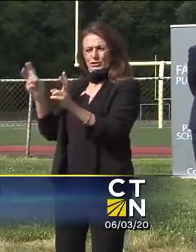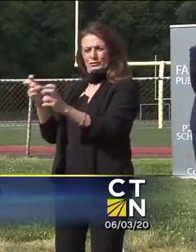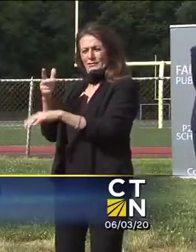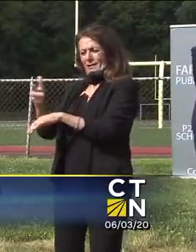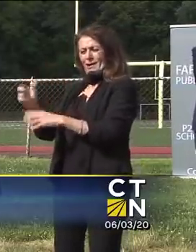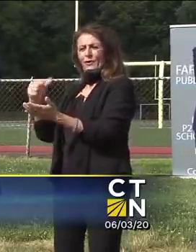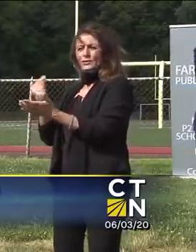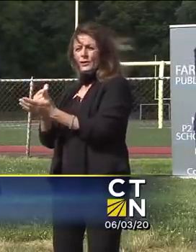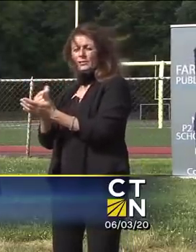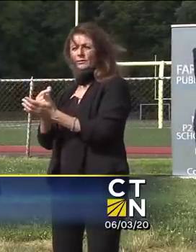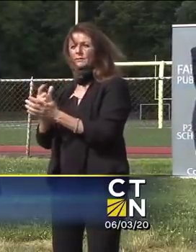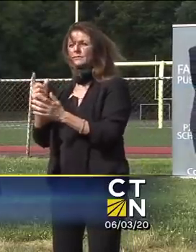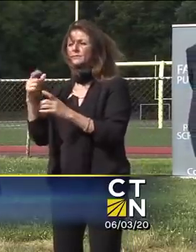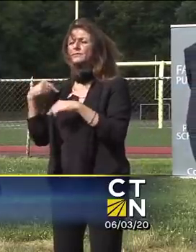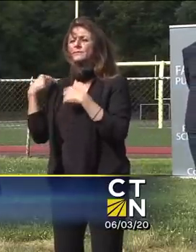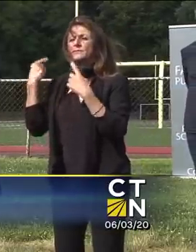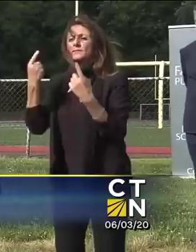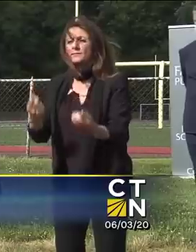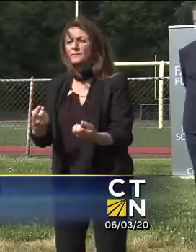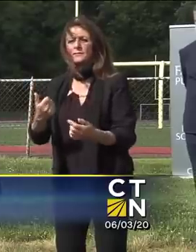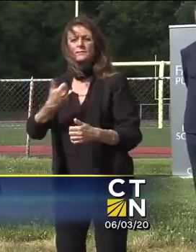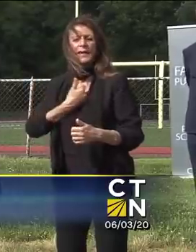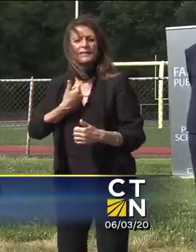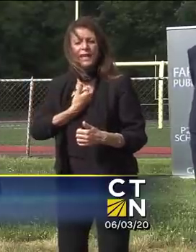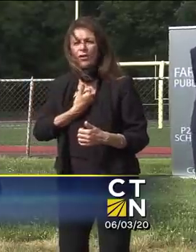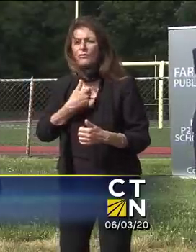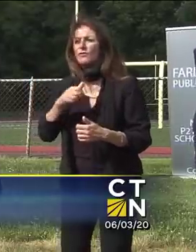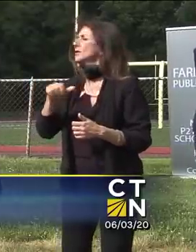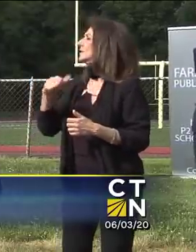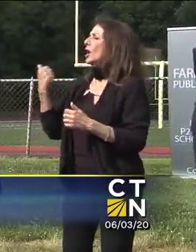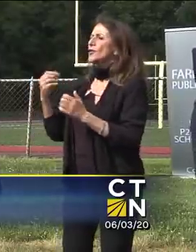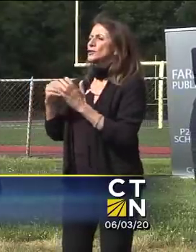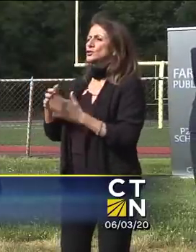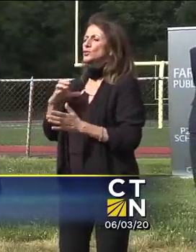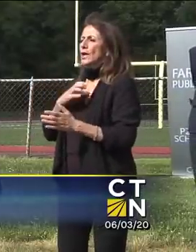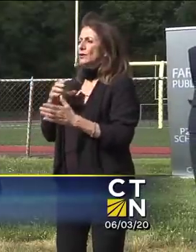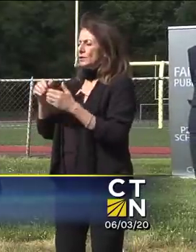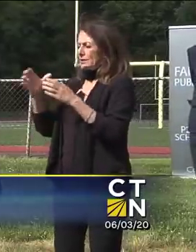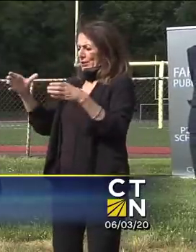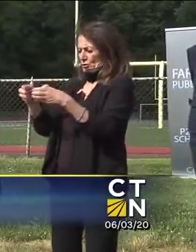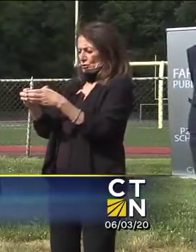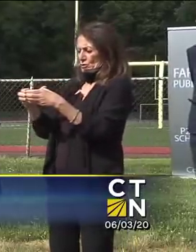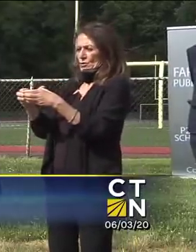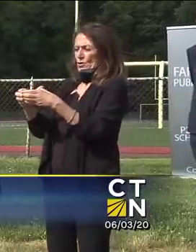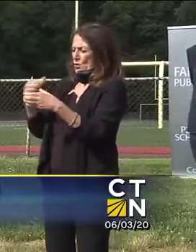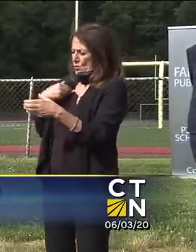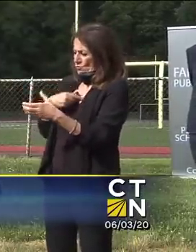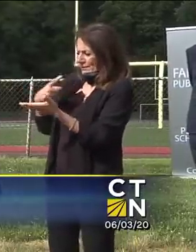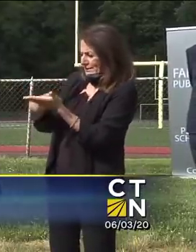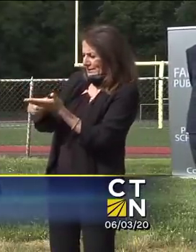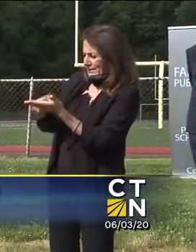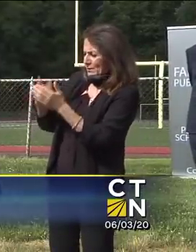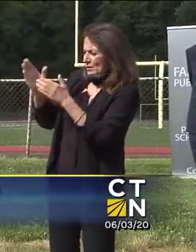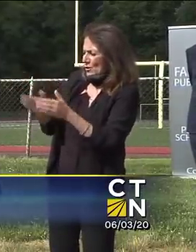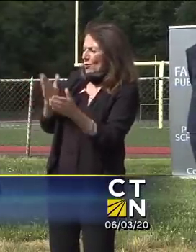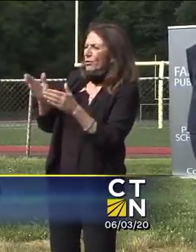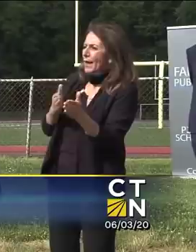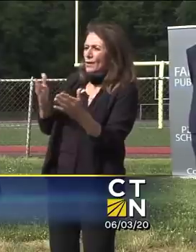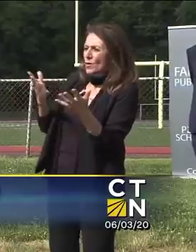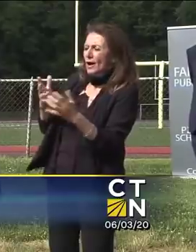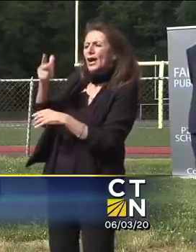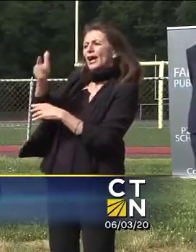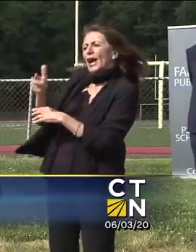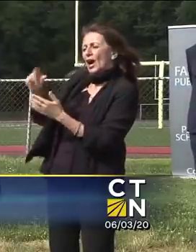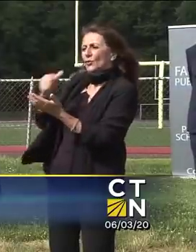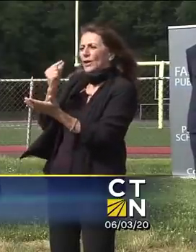past numerous weeks, me and my fellow student council leaders have been involved in planning our car graduation.